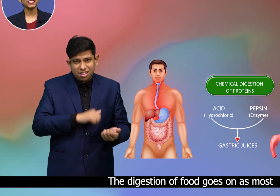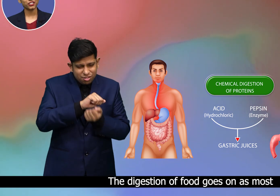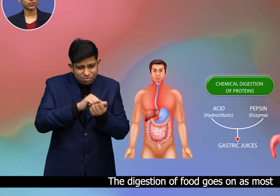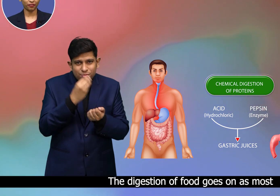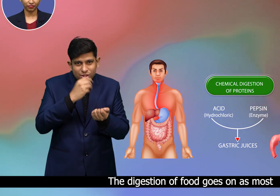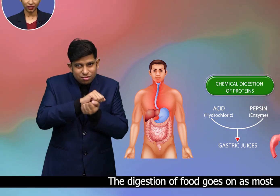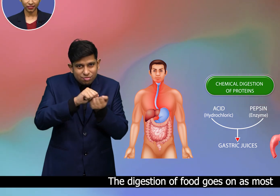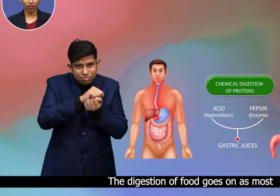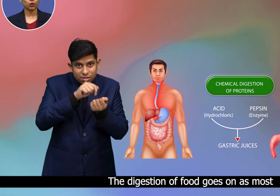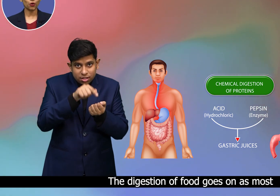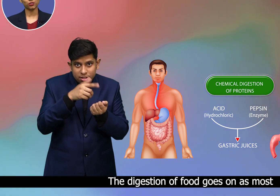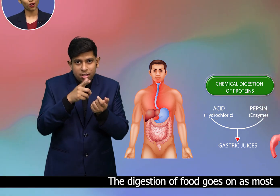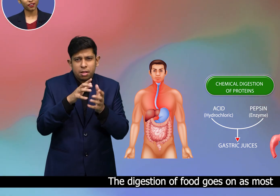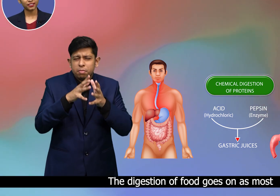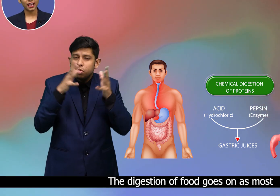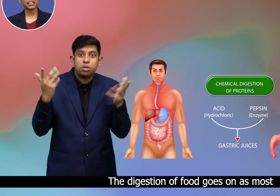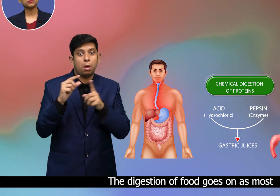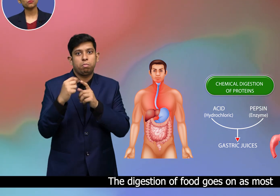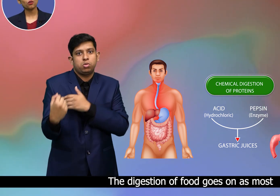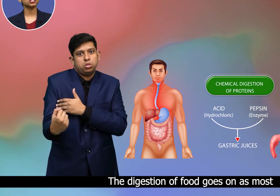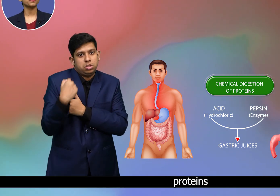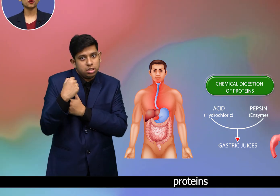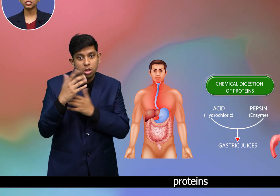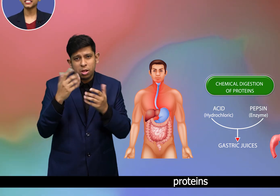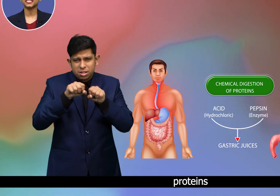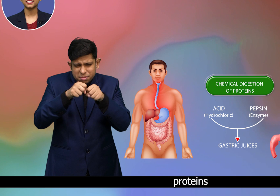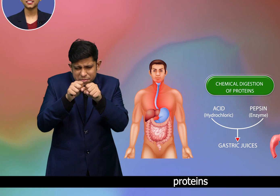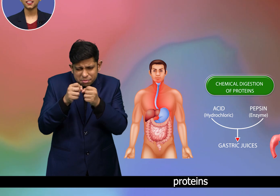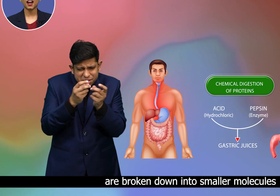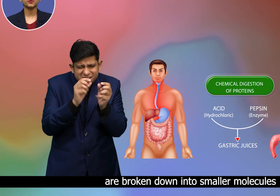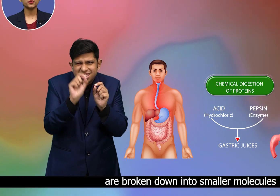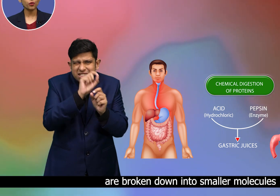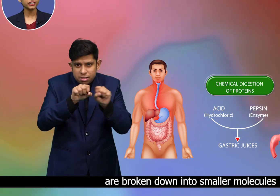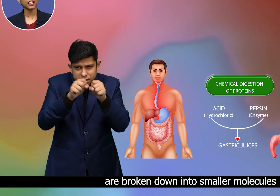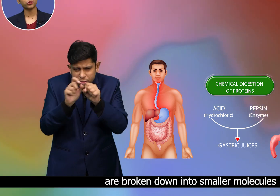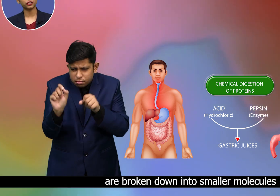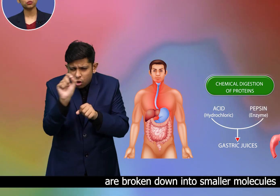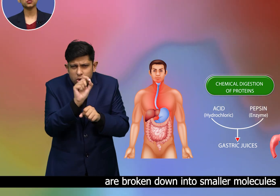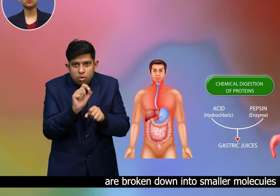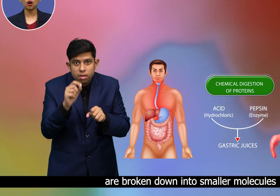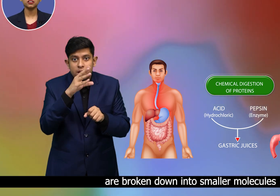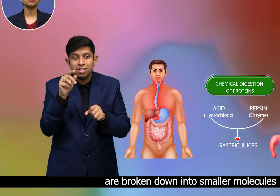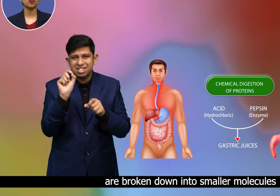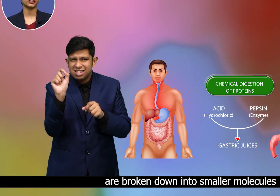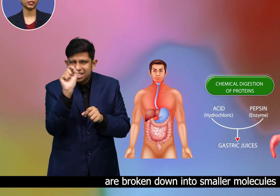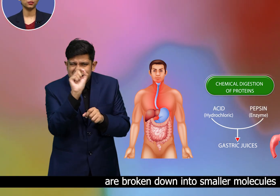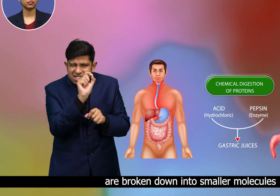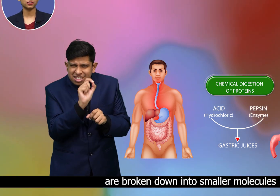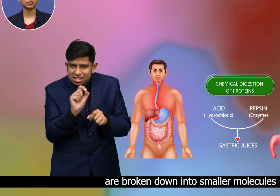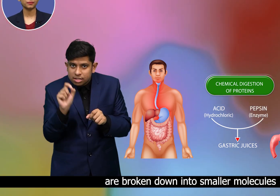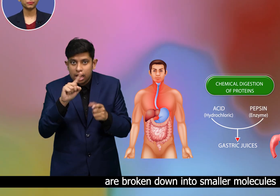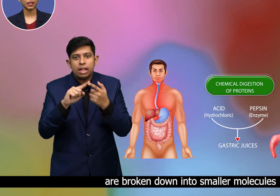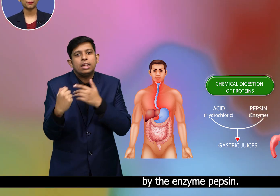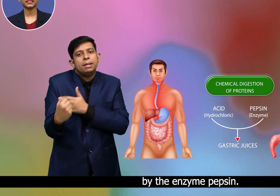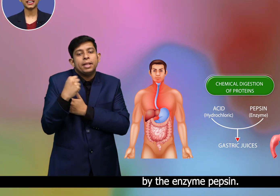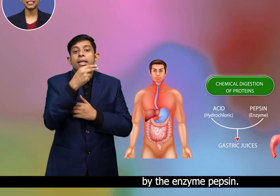The digestion of food goes on as most proteins are broken down into smaller